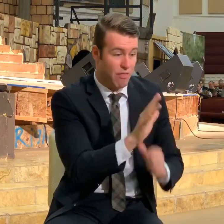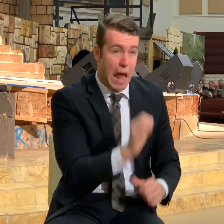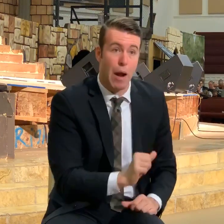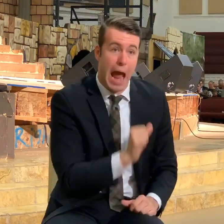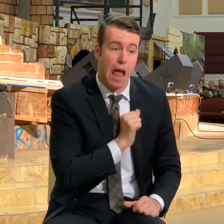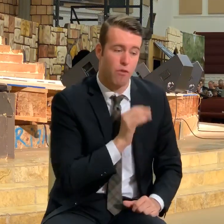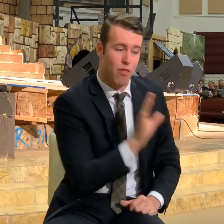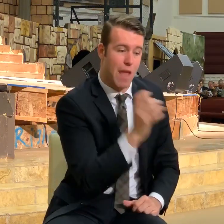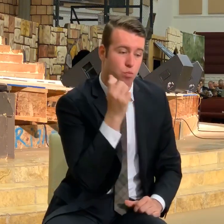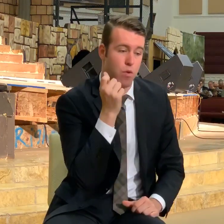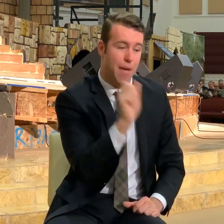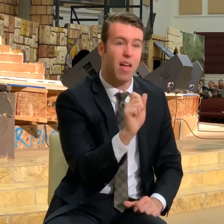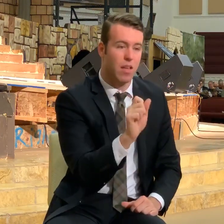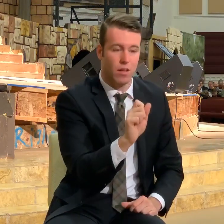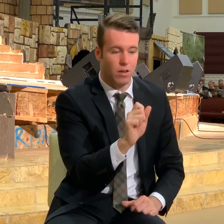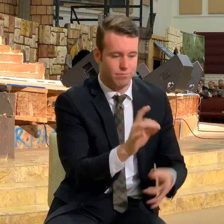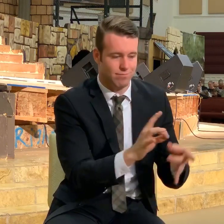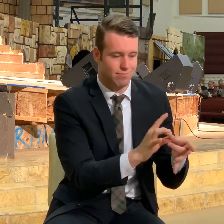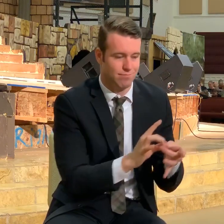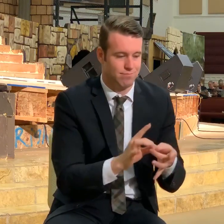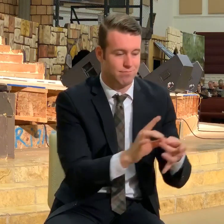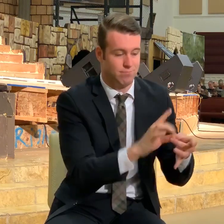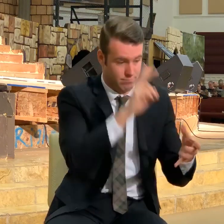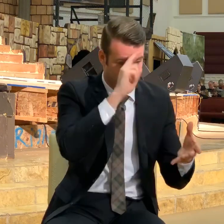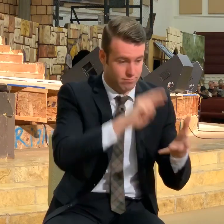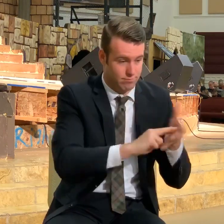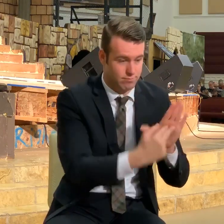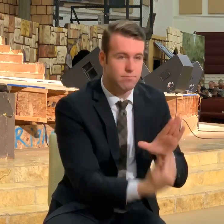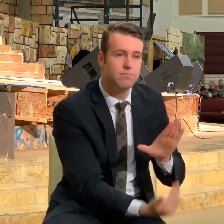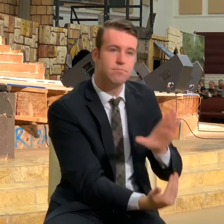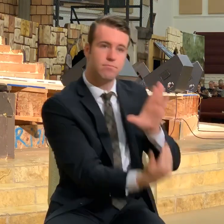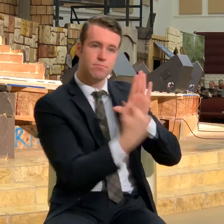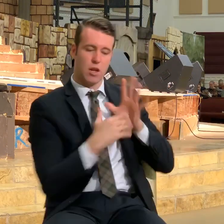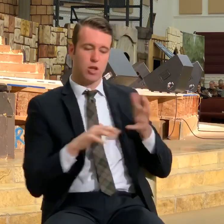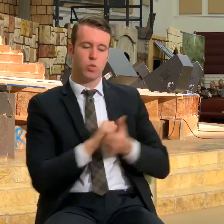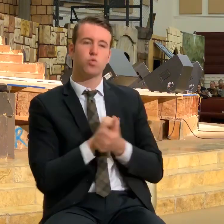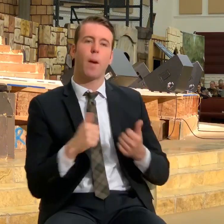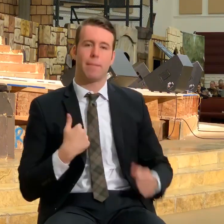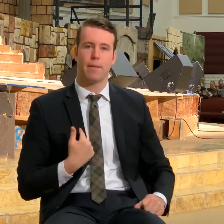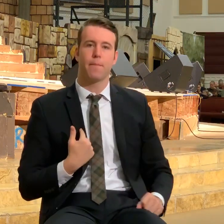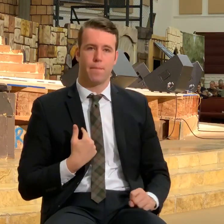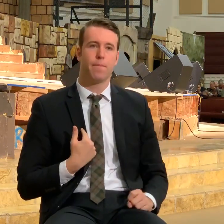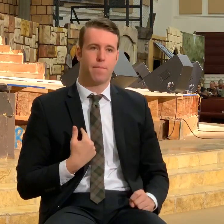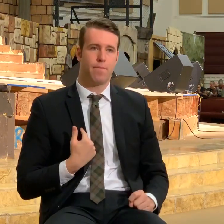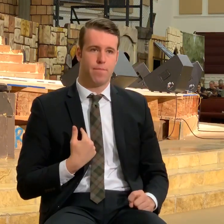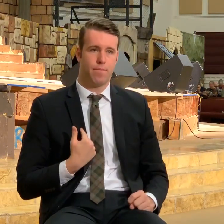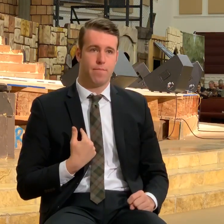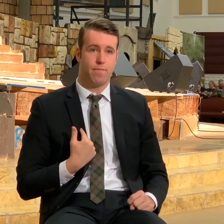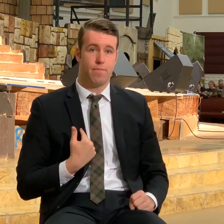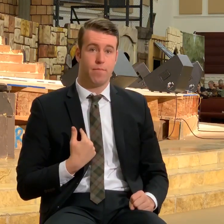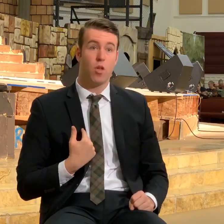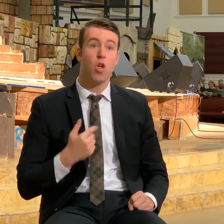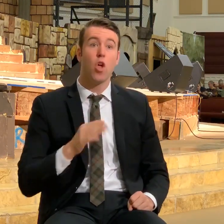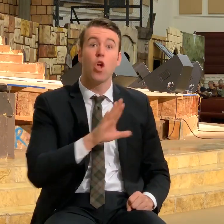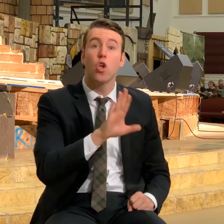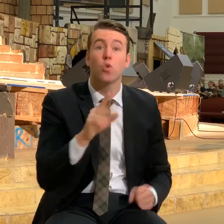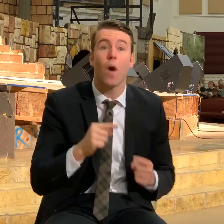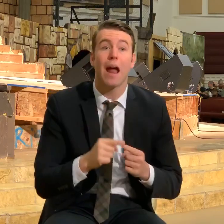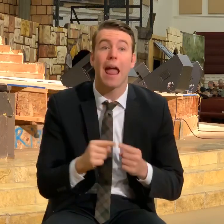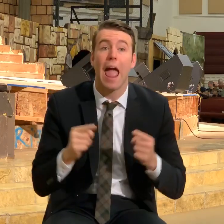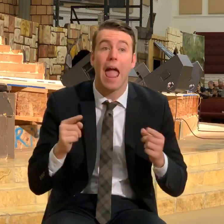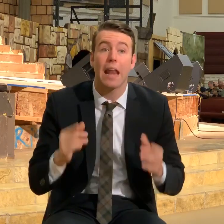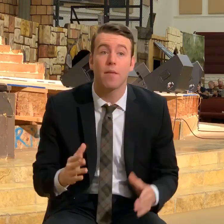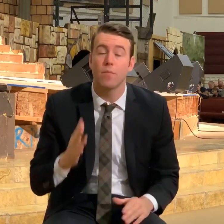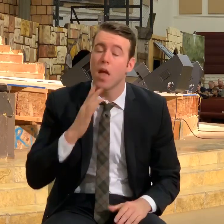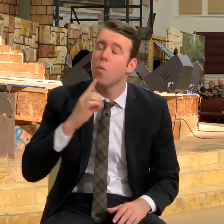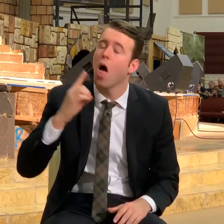their rebellion brought them together, and they wanted to join forces to destroy. Your enemies will always seem